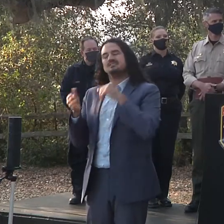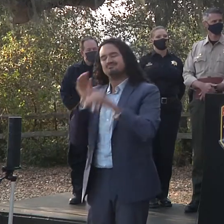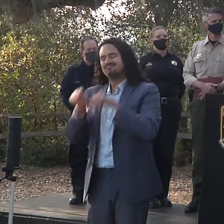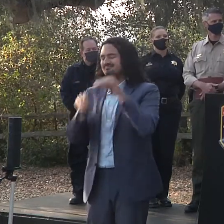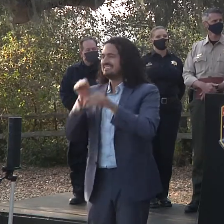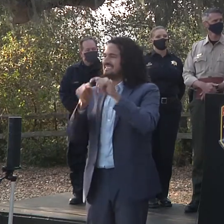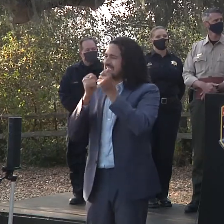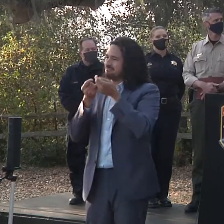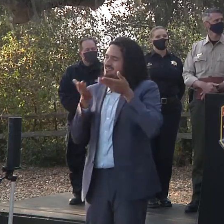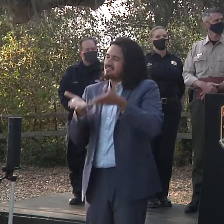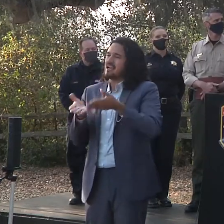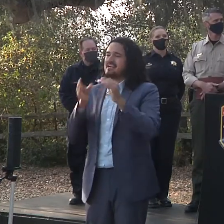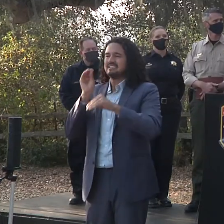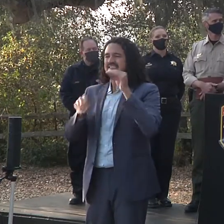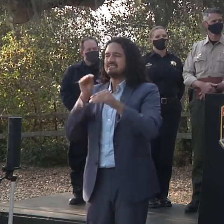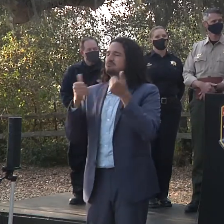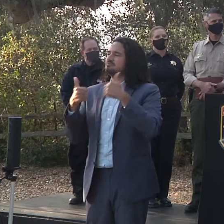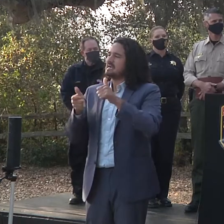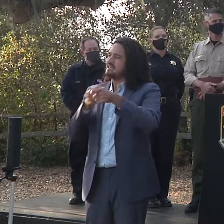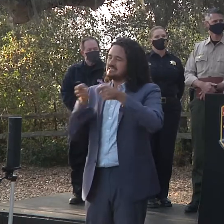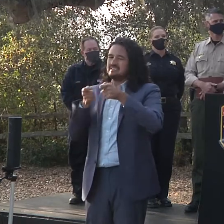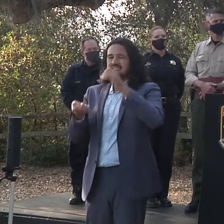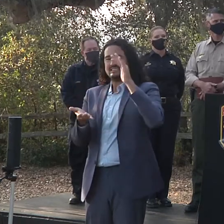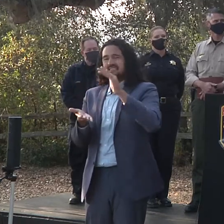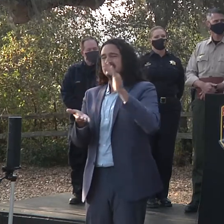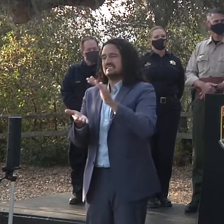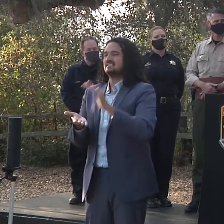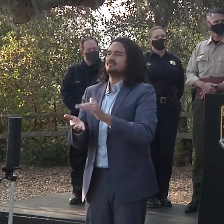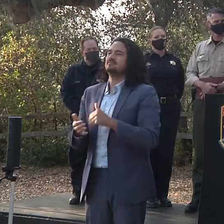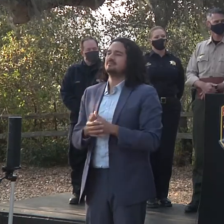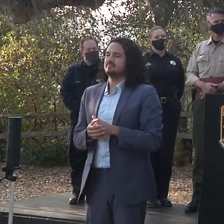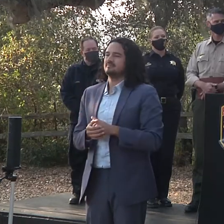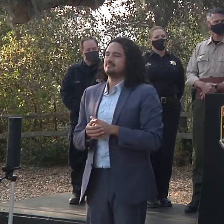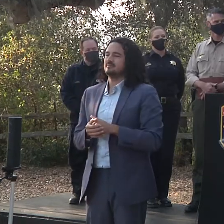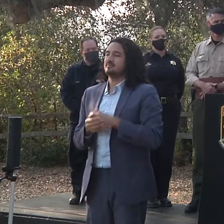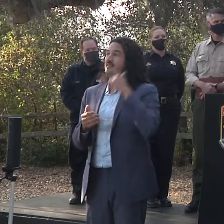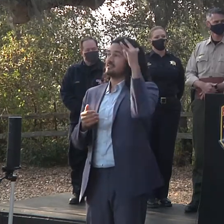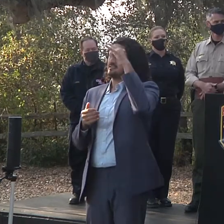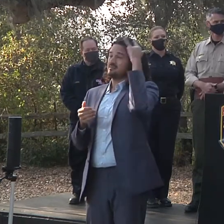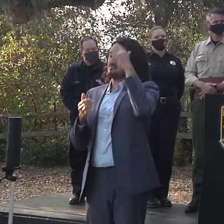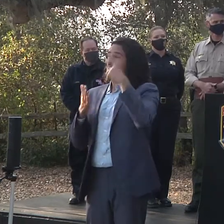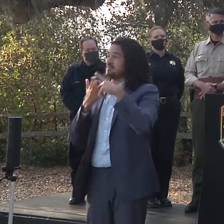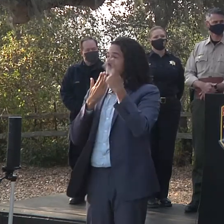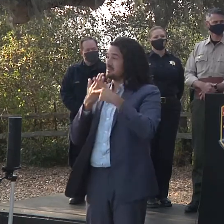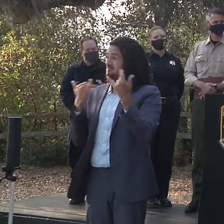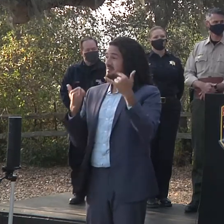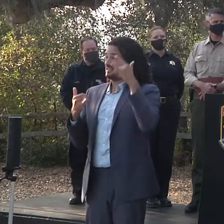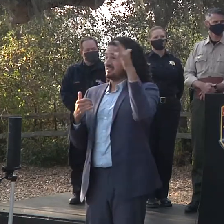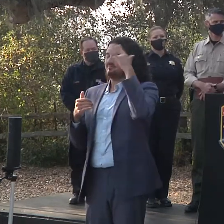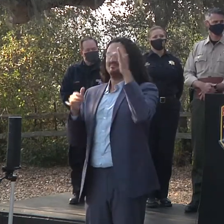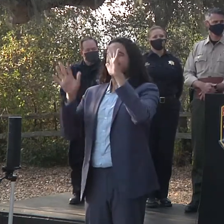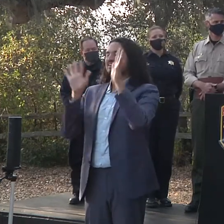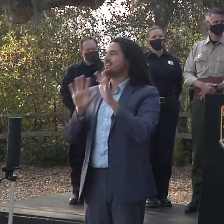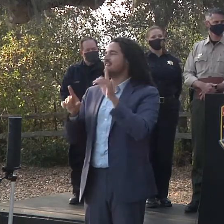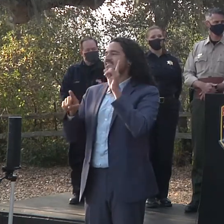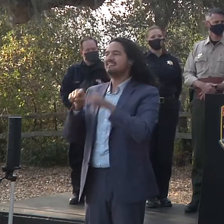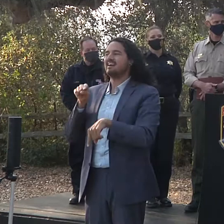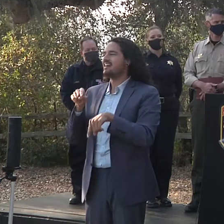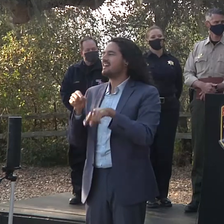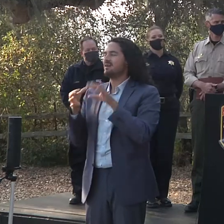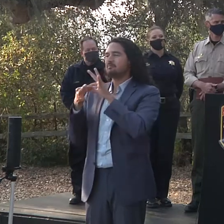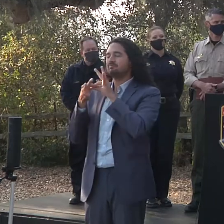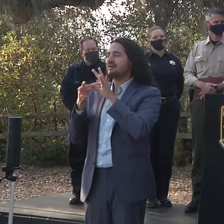mitigating as they go. Our air program, again, the weather didn't really cooperate as much, so we couldn't really time out our aircraft, but we did